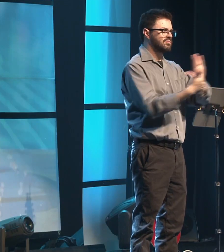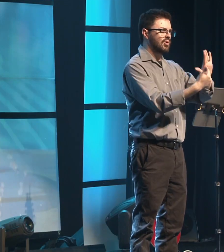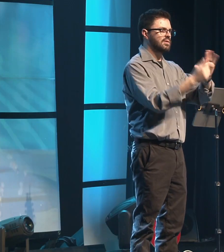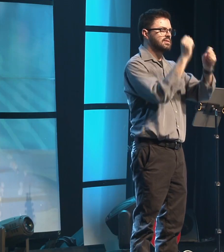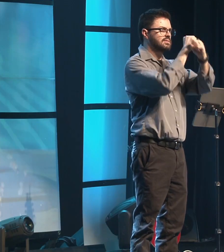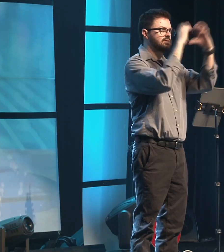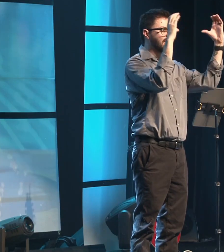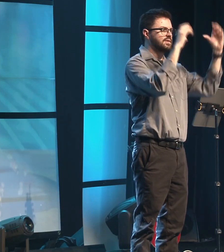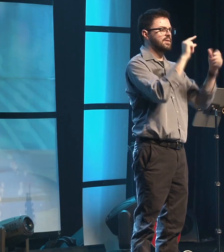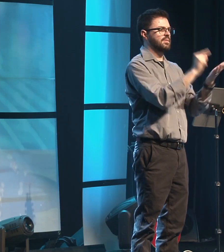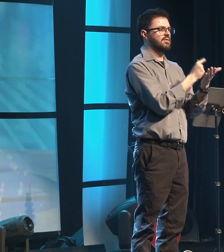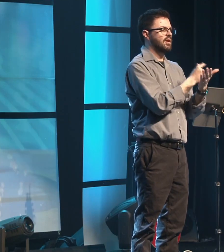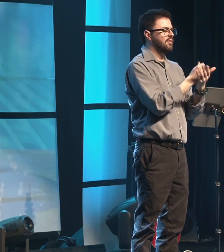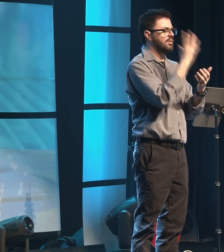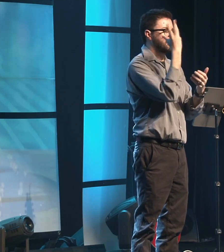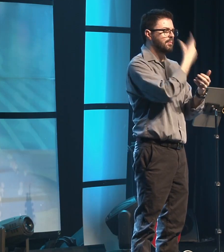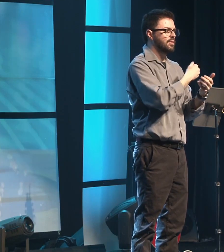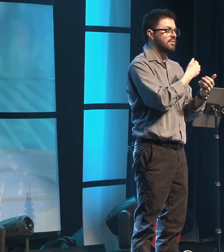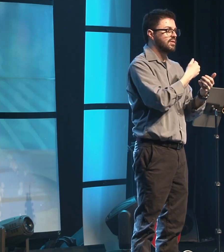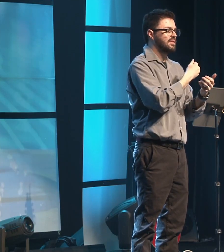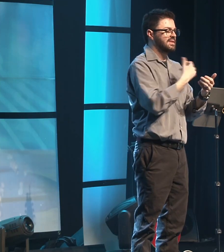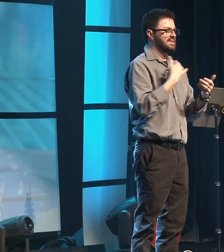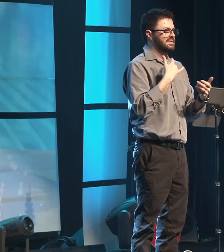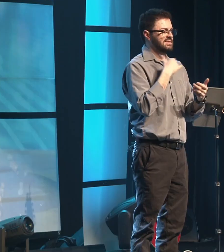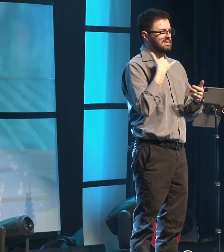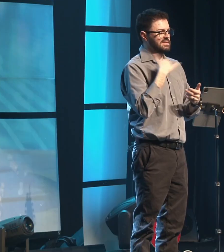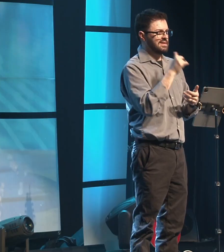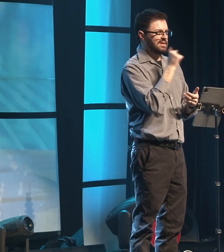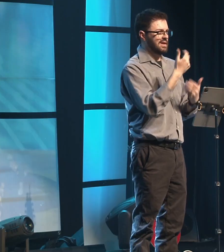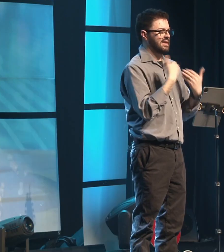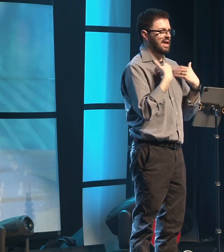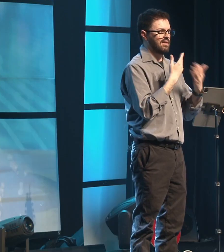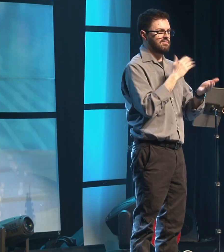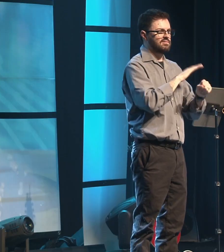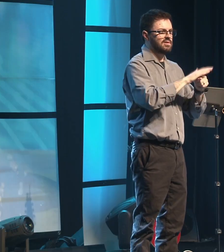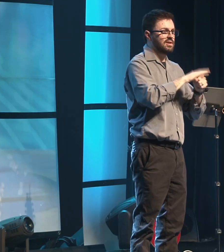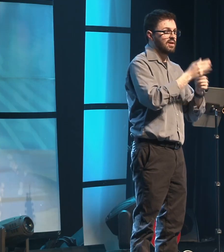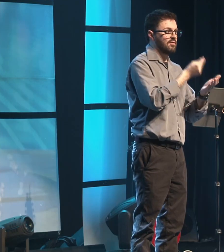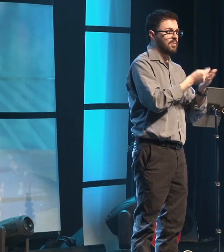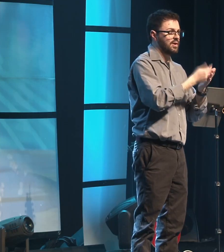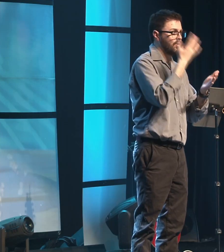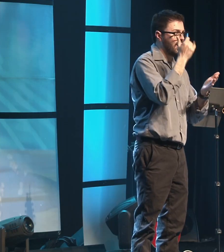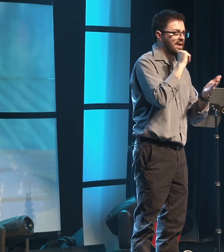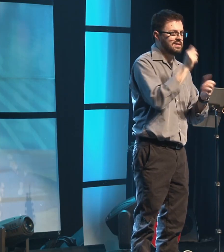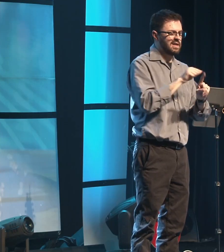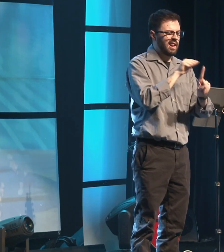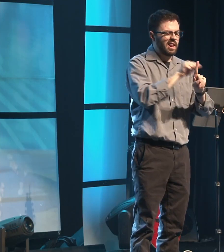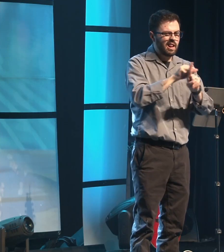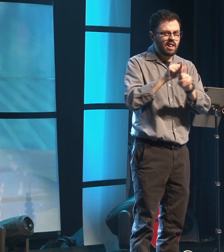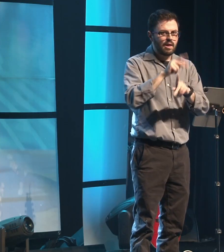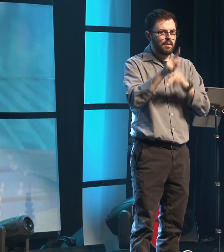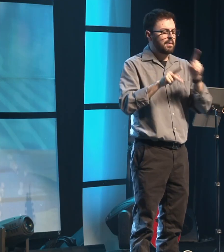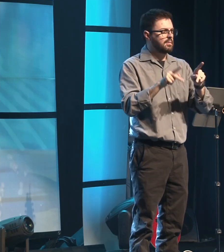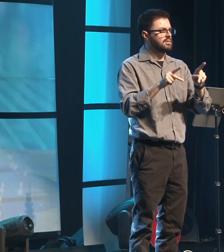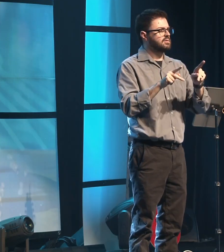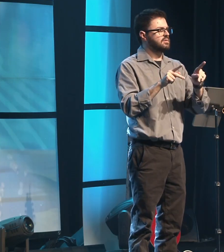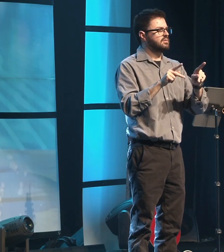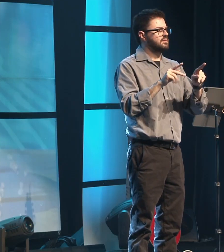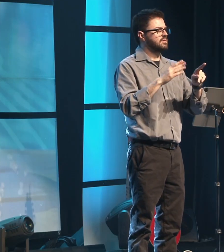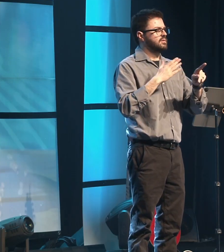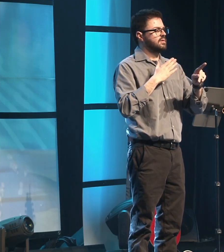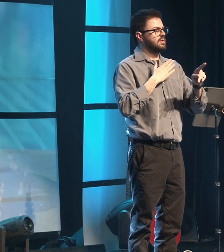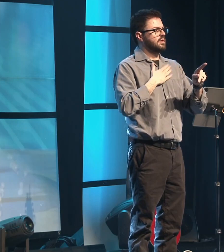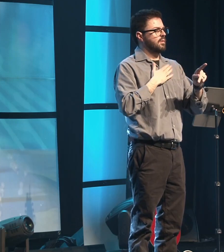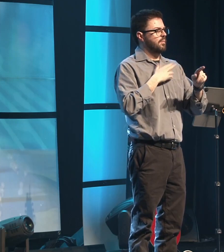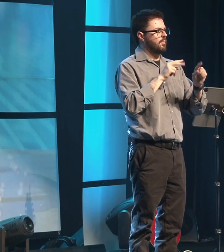is oftentimes not well funded because it's not manipulative. And that's kind of my heart, is that as a church, as we kind of come through our season